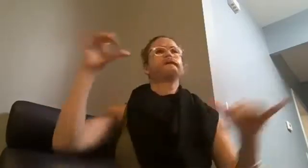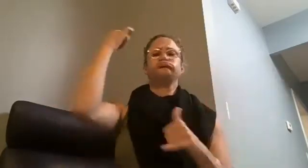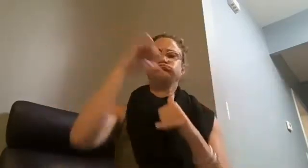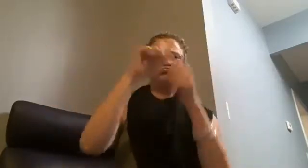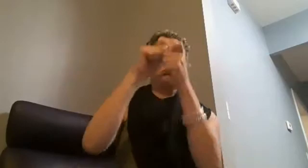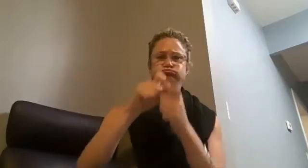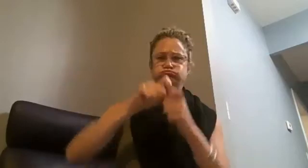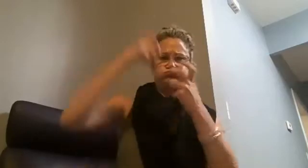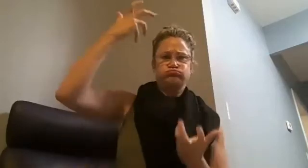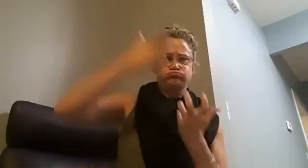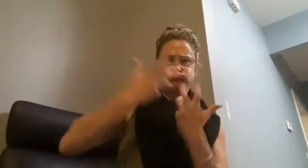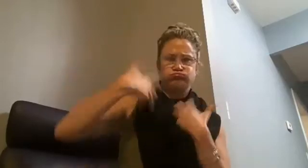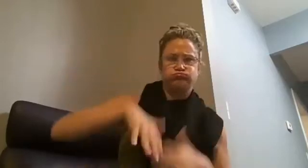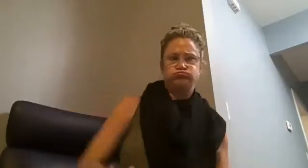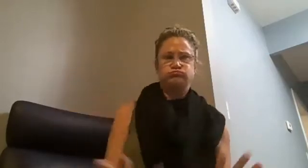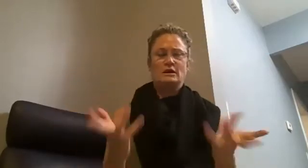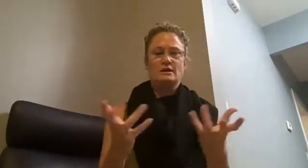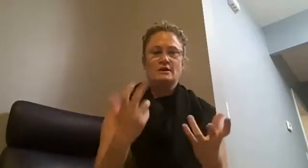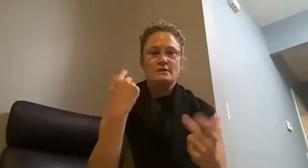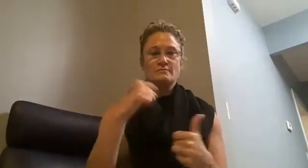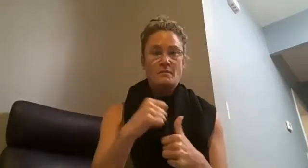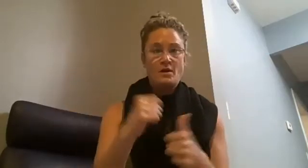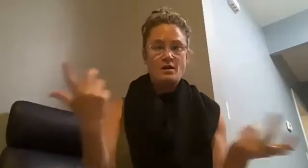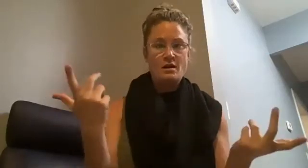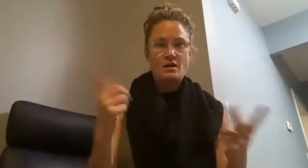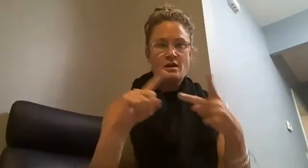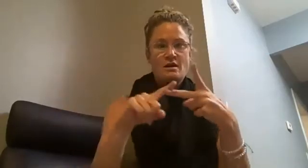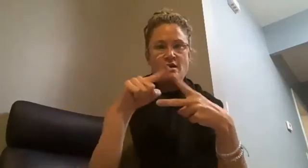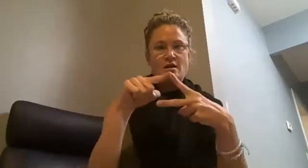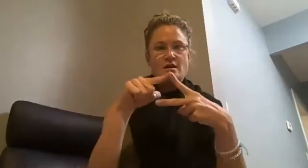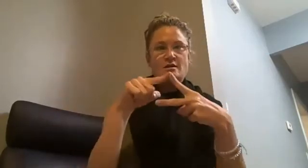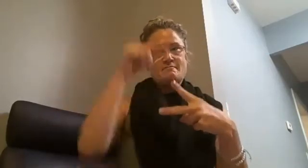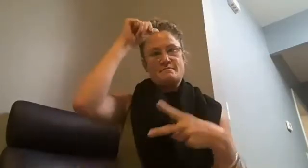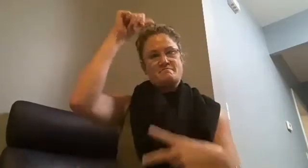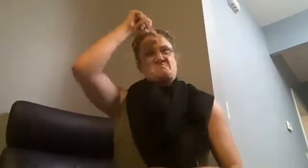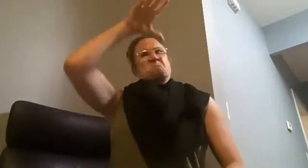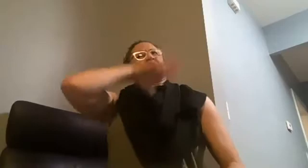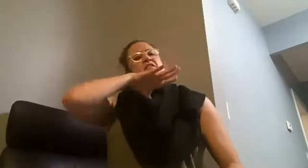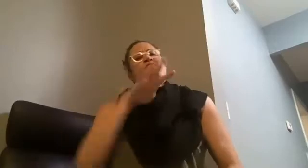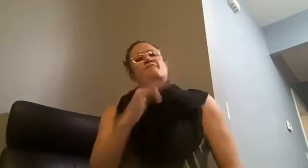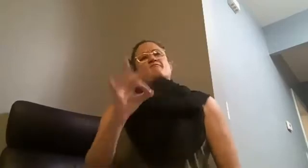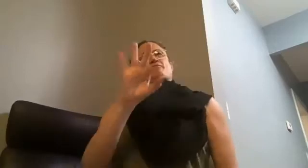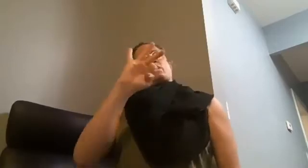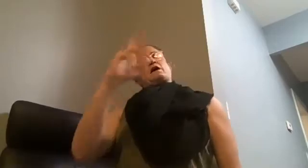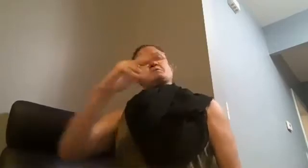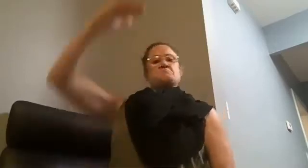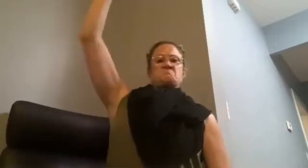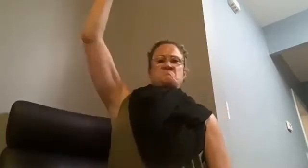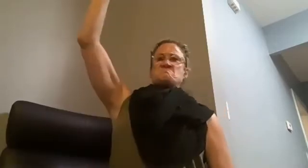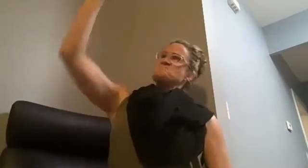wearing. The other thing I can remember is I was met at the door by this big guy named Frank, and he said to me,